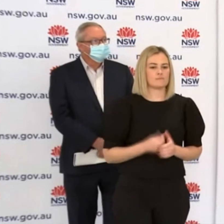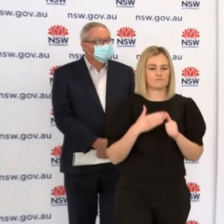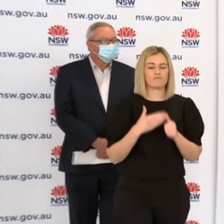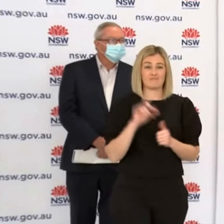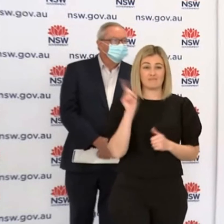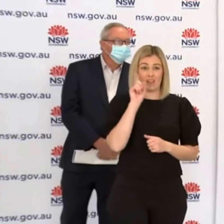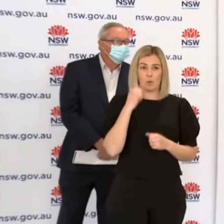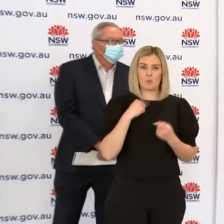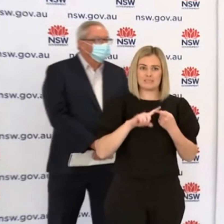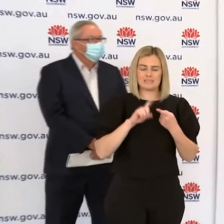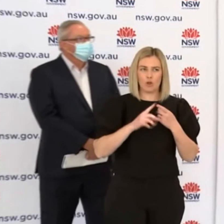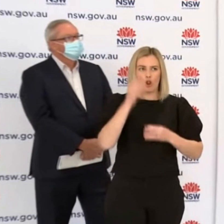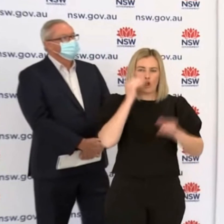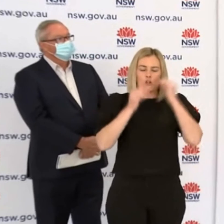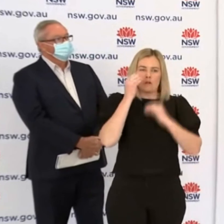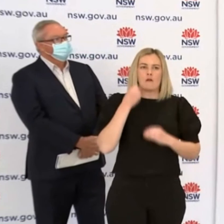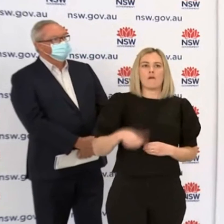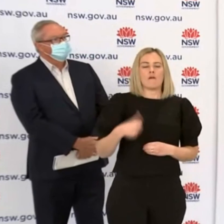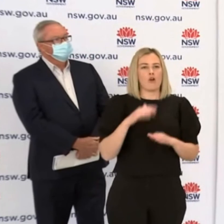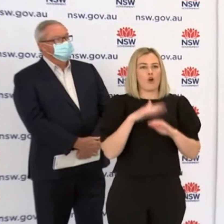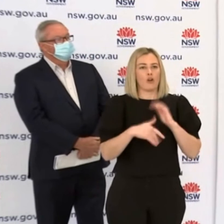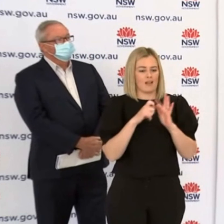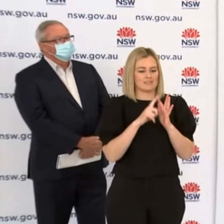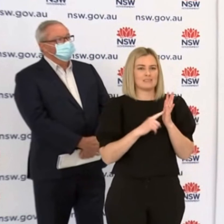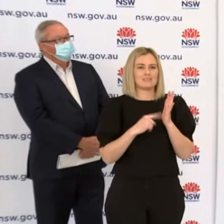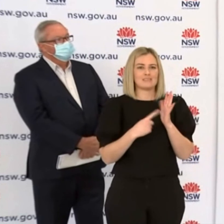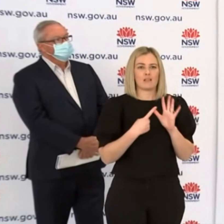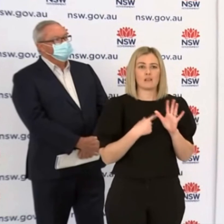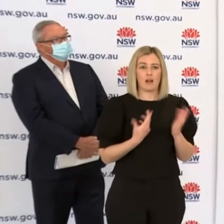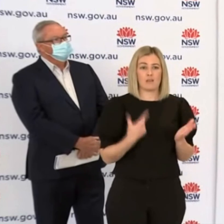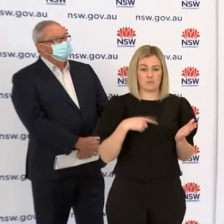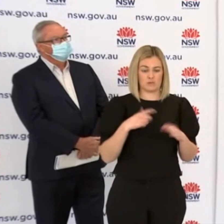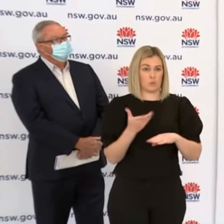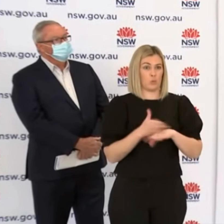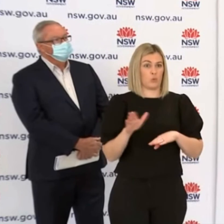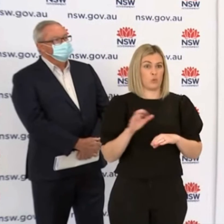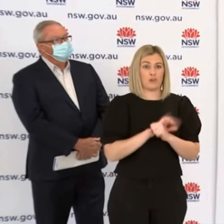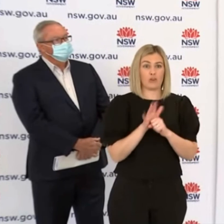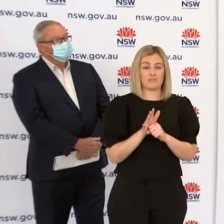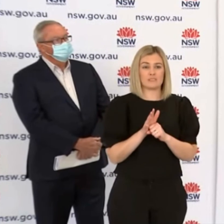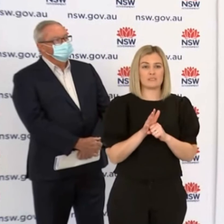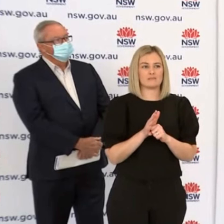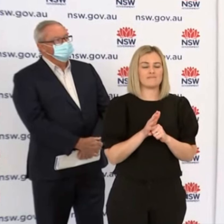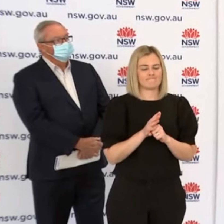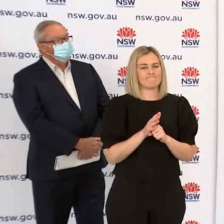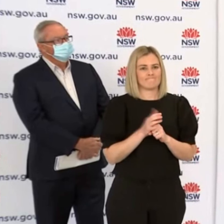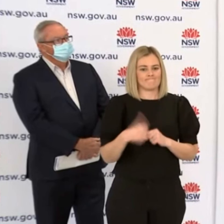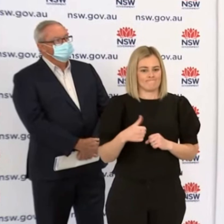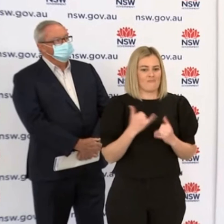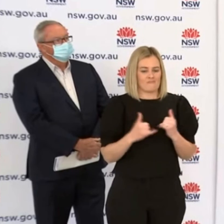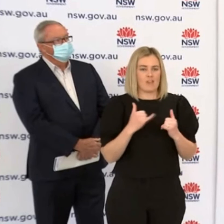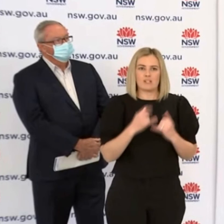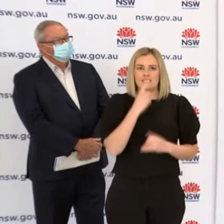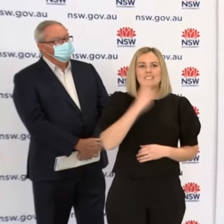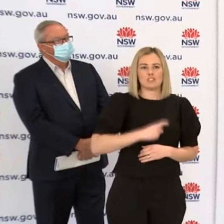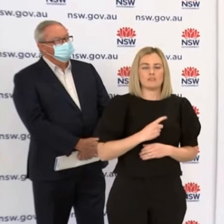about Delta strain. It emerged only a few months ago, but it's certainly very severe in terms of its